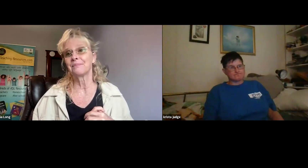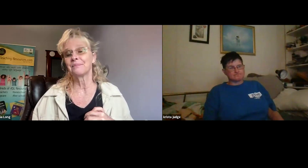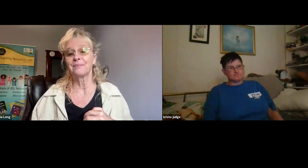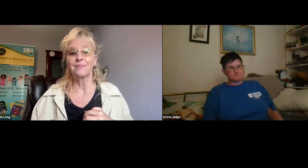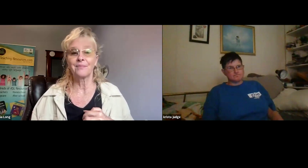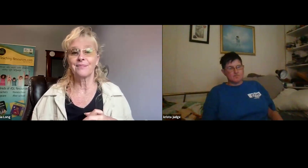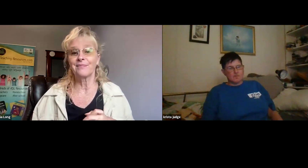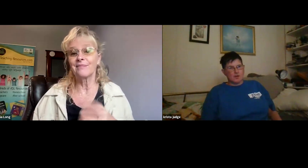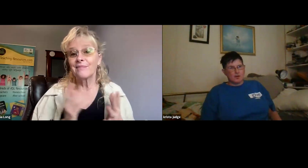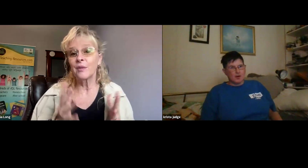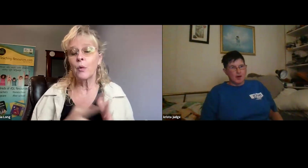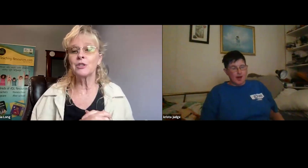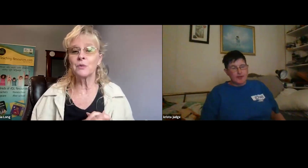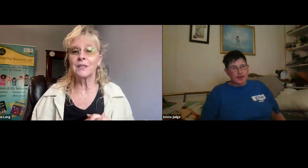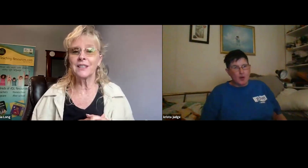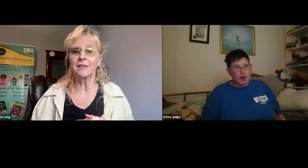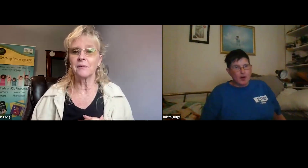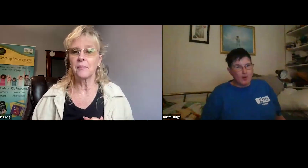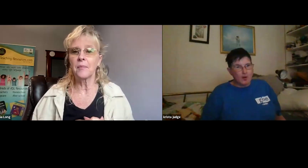I'll